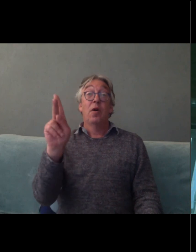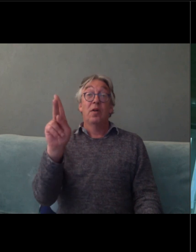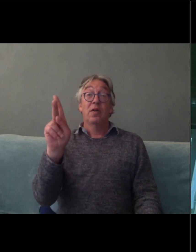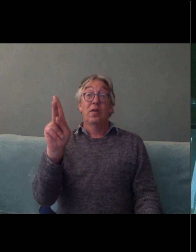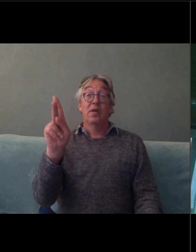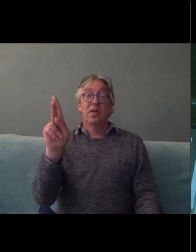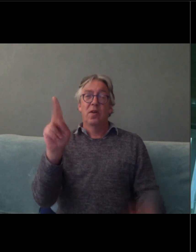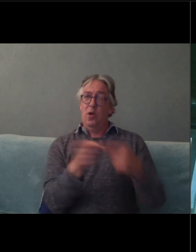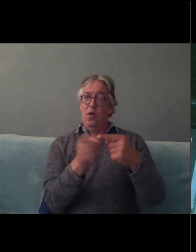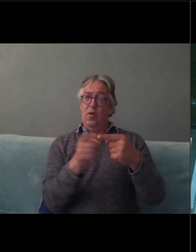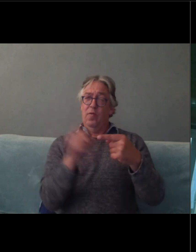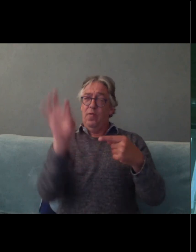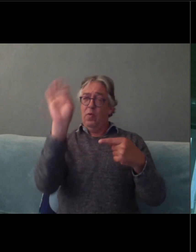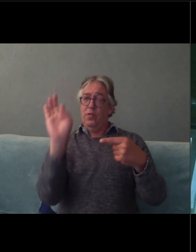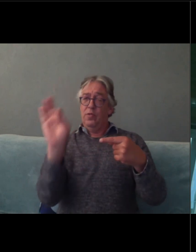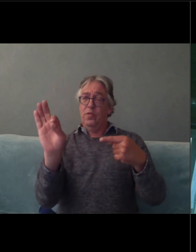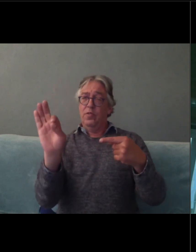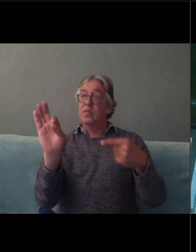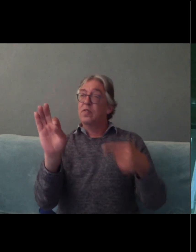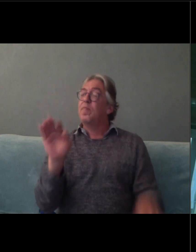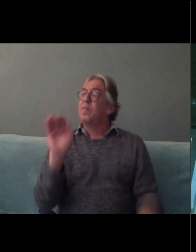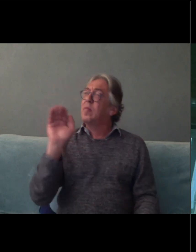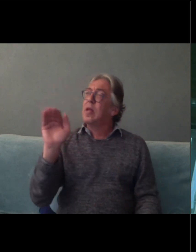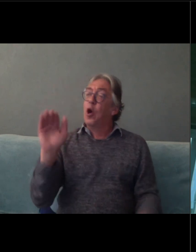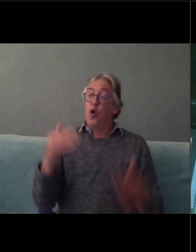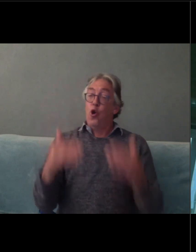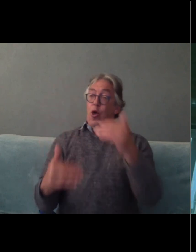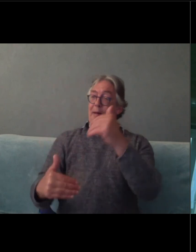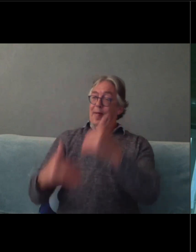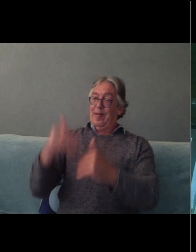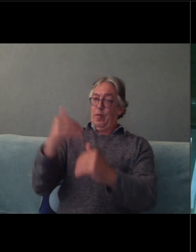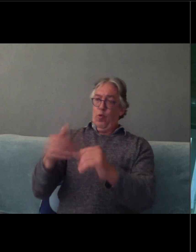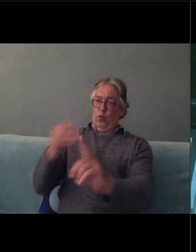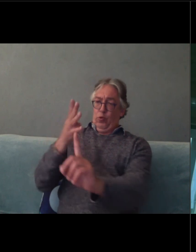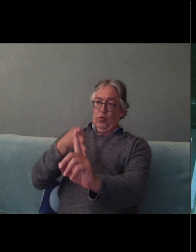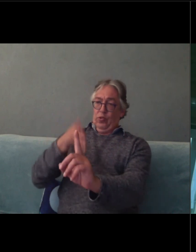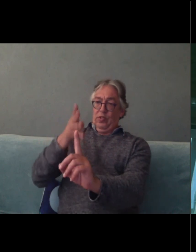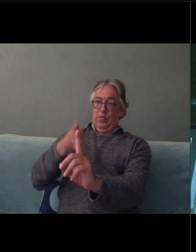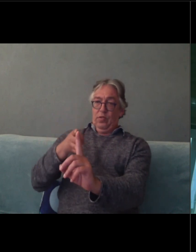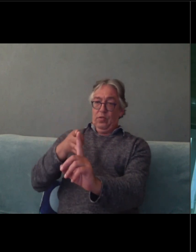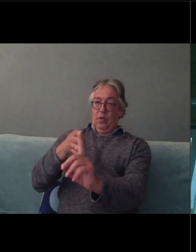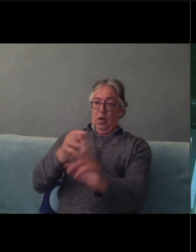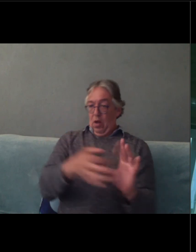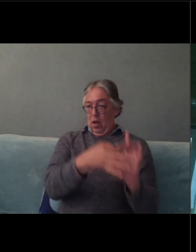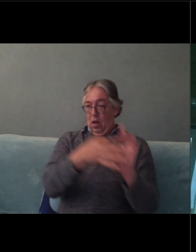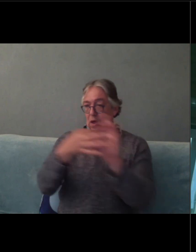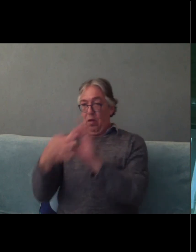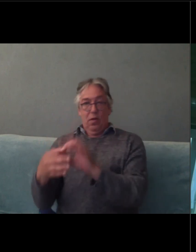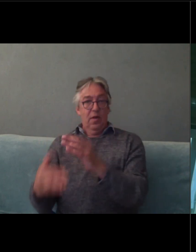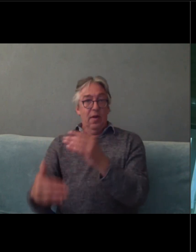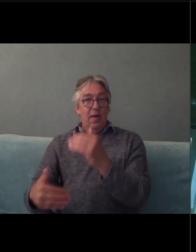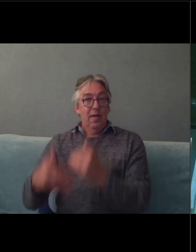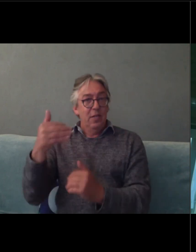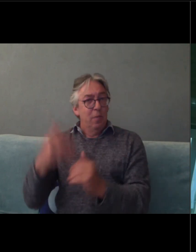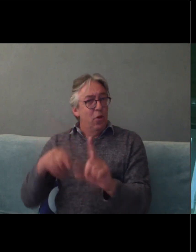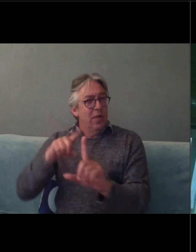says, how does disability assessment affect disability statistics in EU